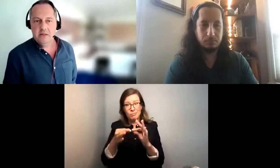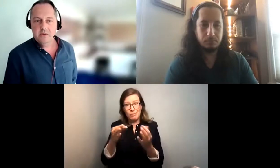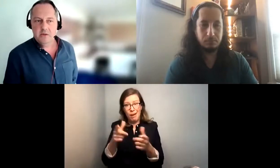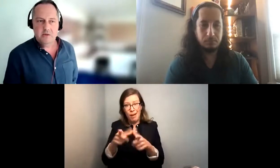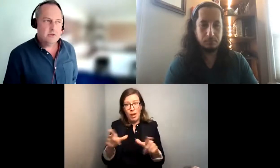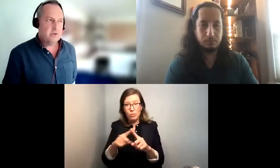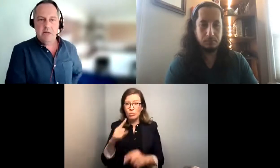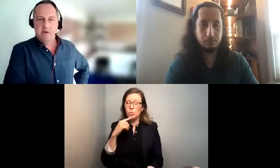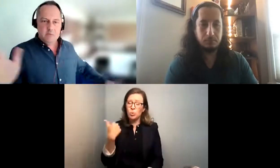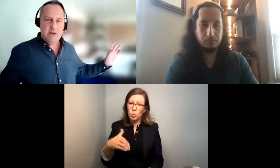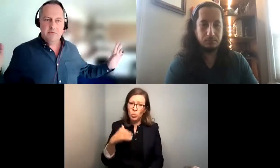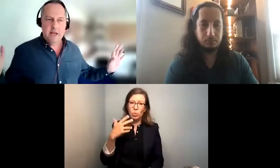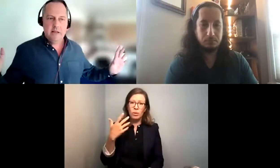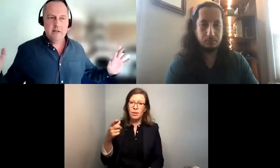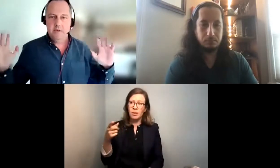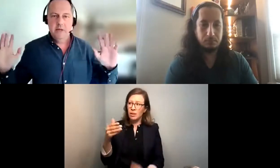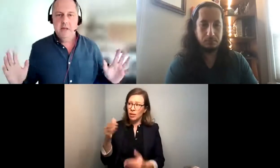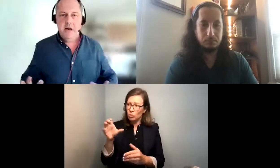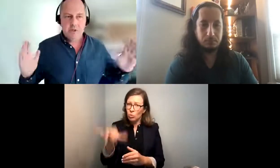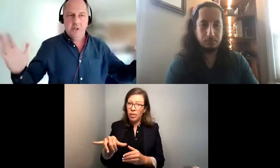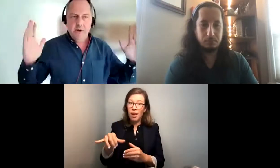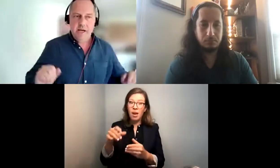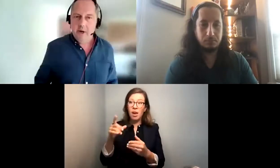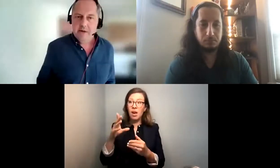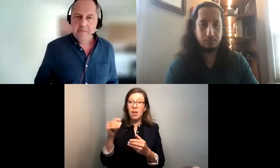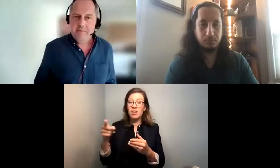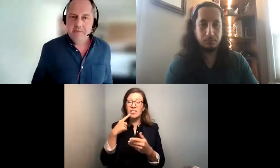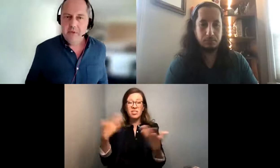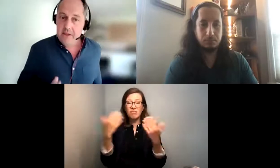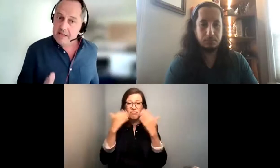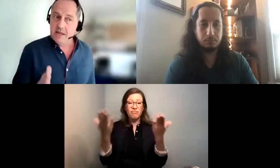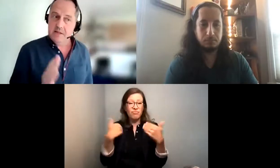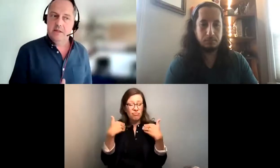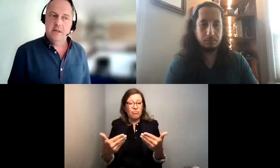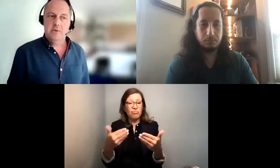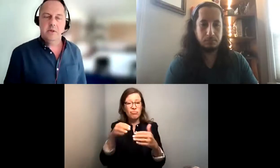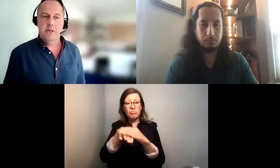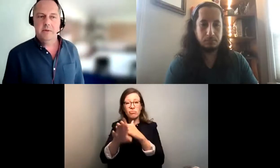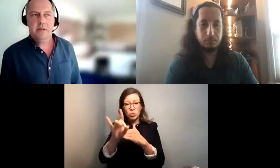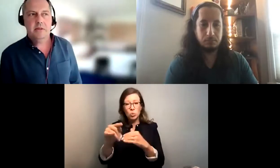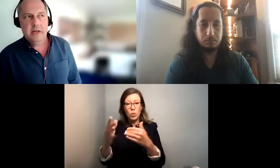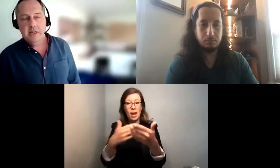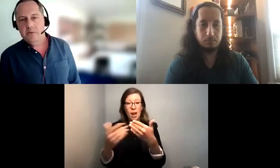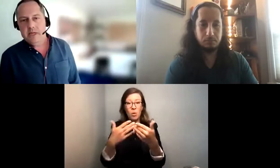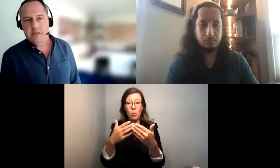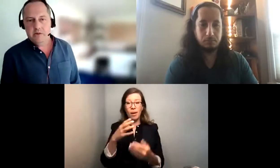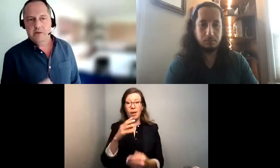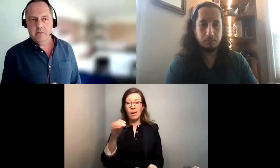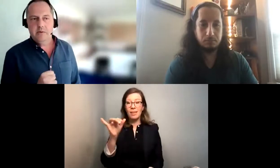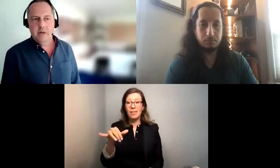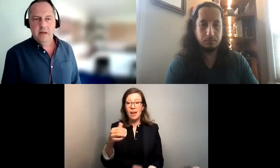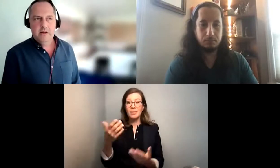that. To just say, right, well, forget it. I'm just going to do it anyway. And that's what that is what we